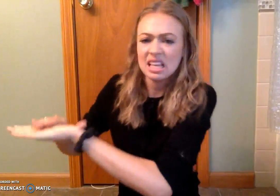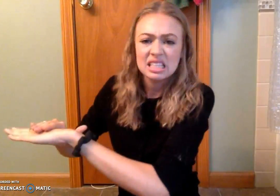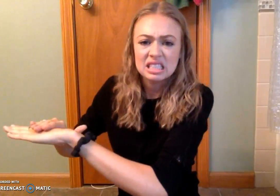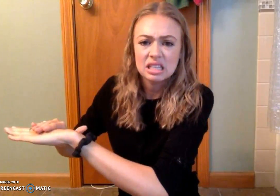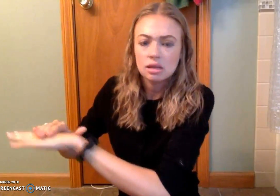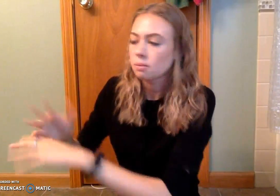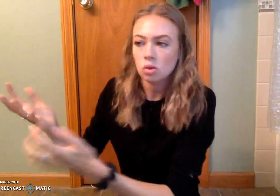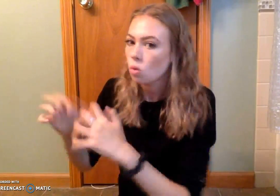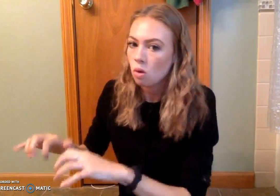go all the way through.